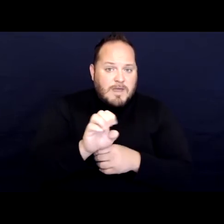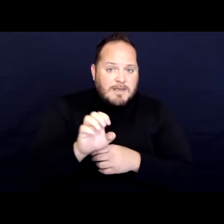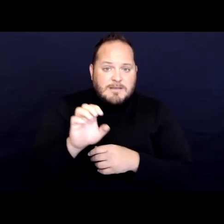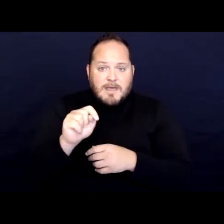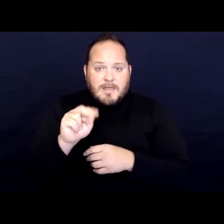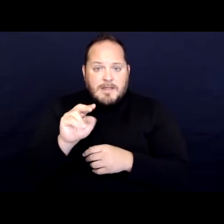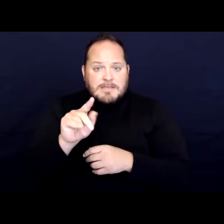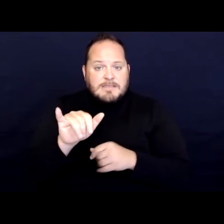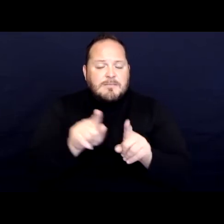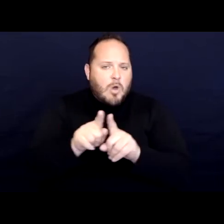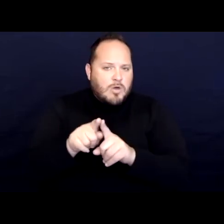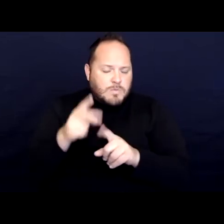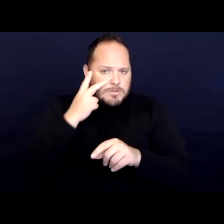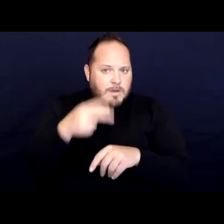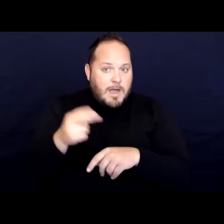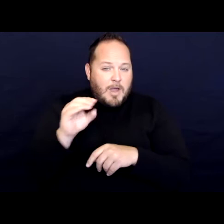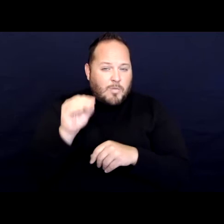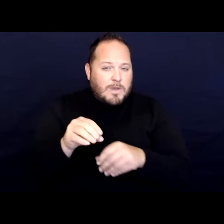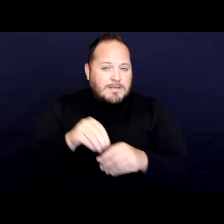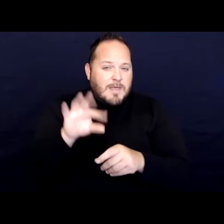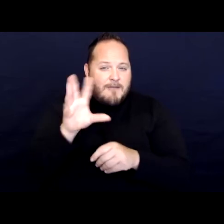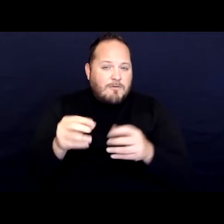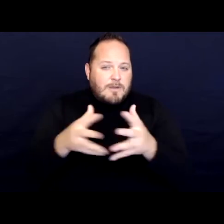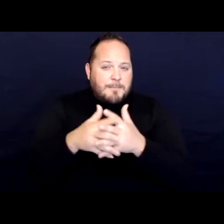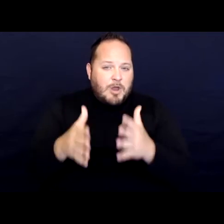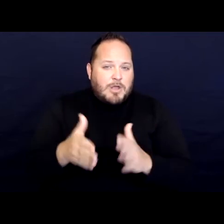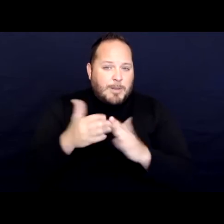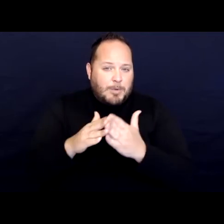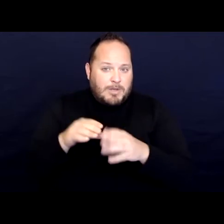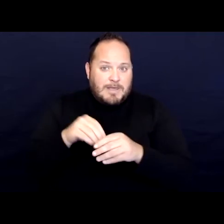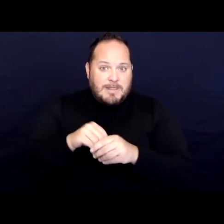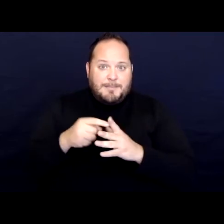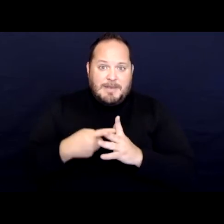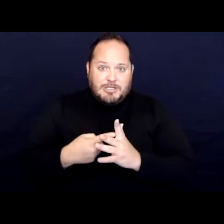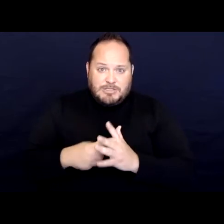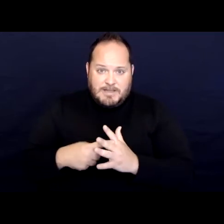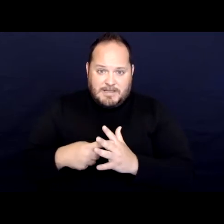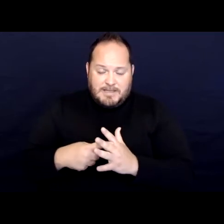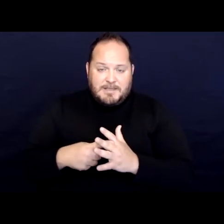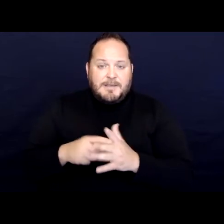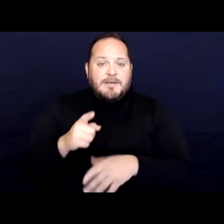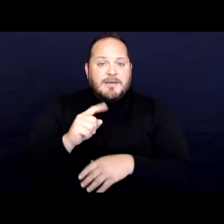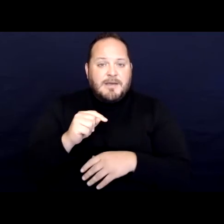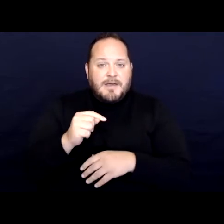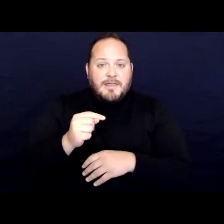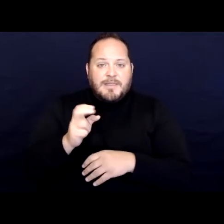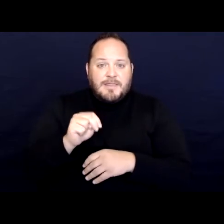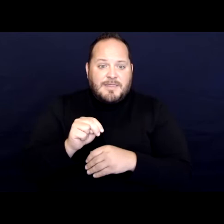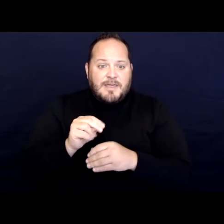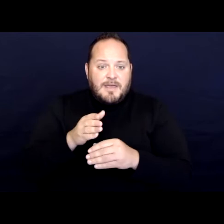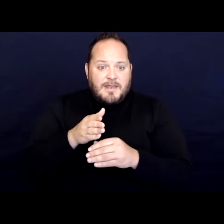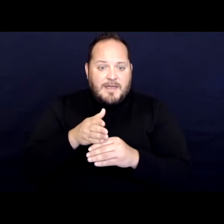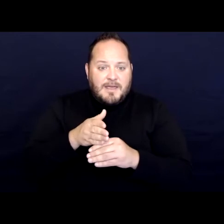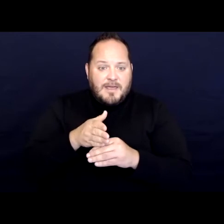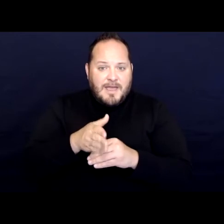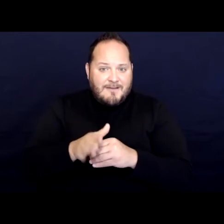American community initially, and then followed shortly after, I